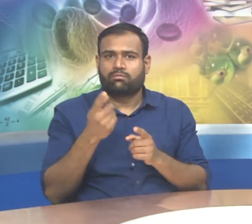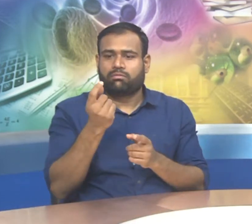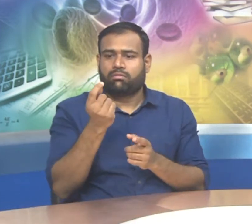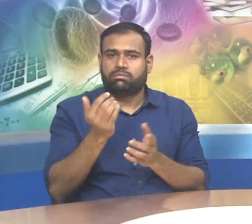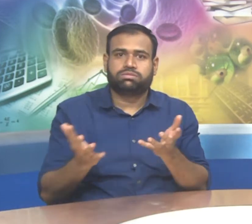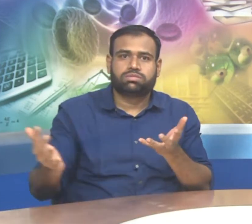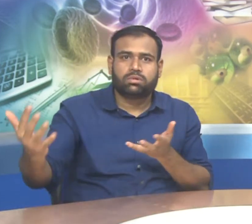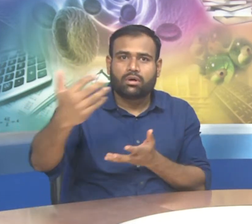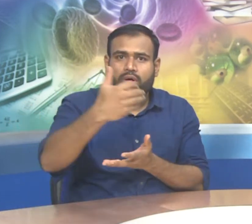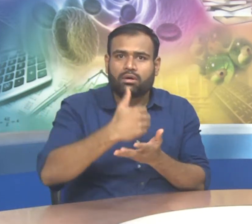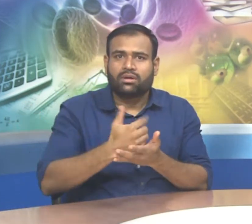Revenue.